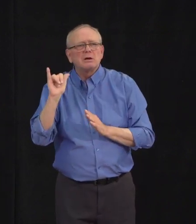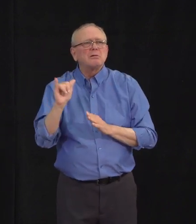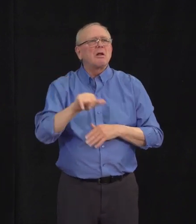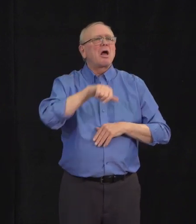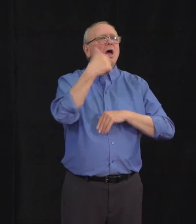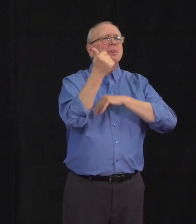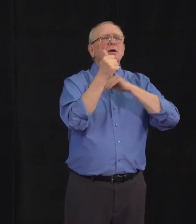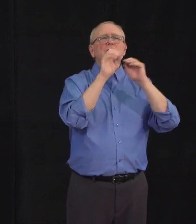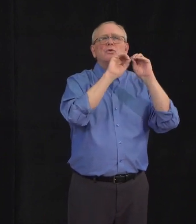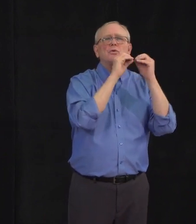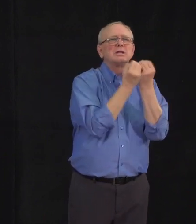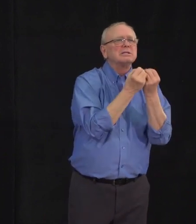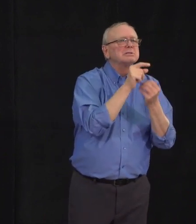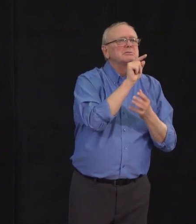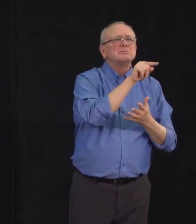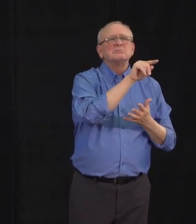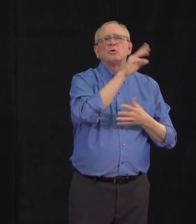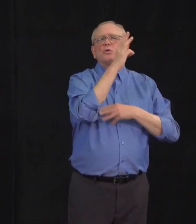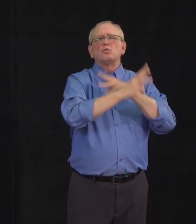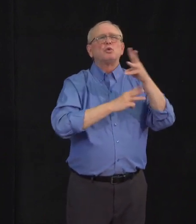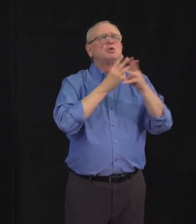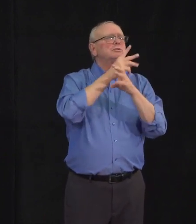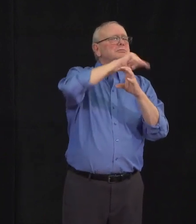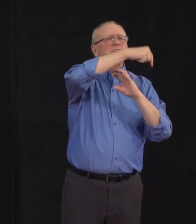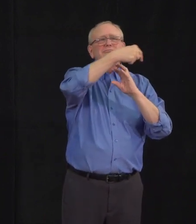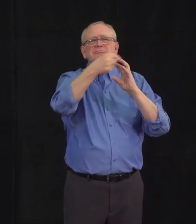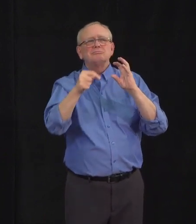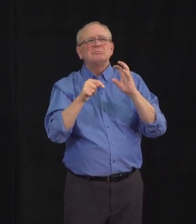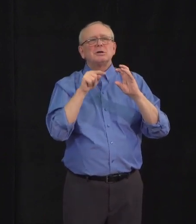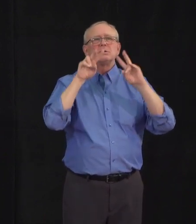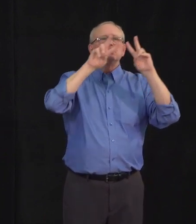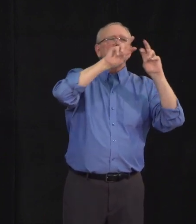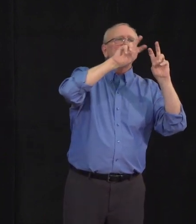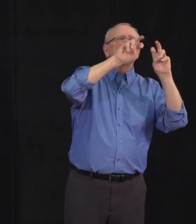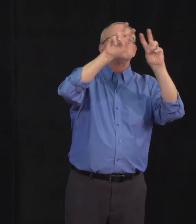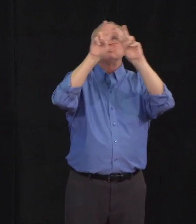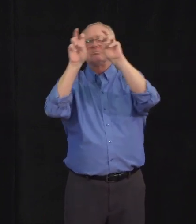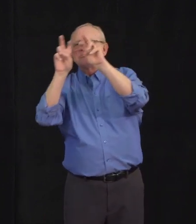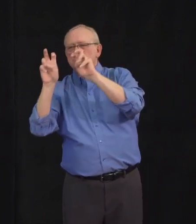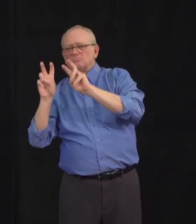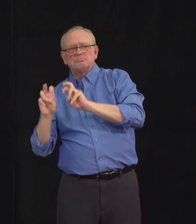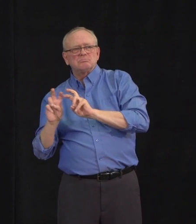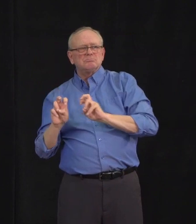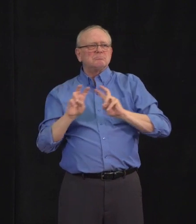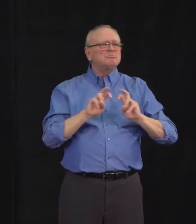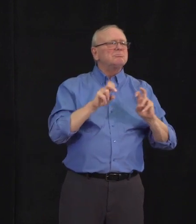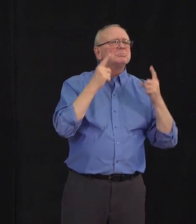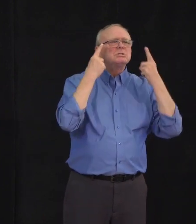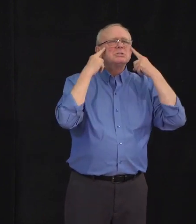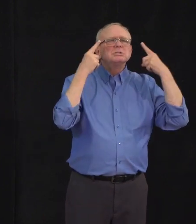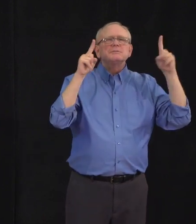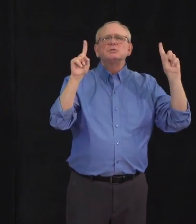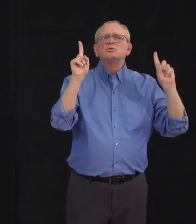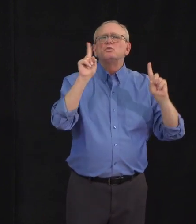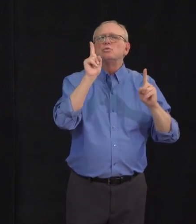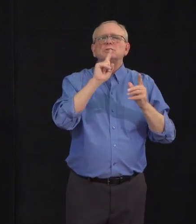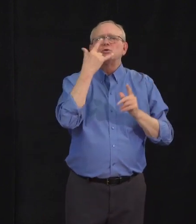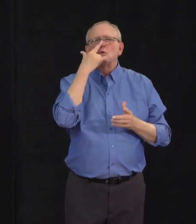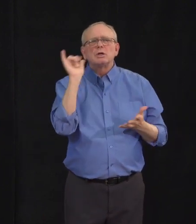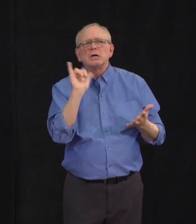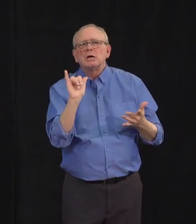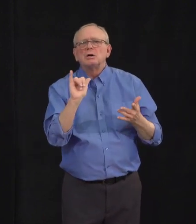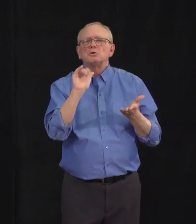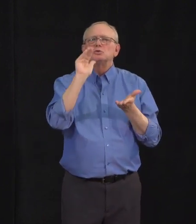world that have pulled together examples of what has been successful in different countries in terms of containing spread. What are those